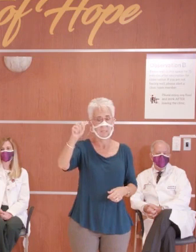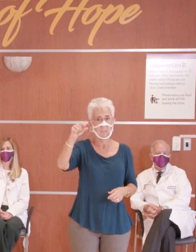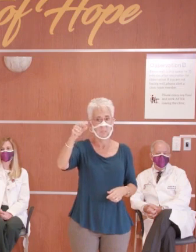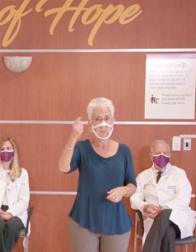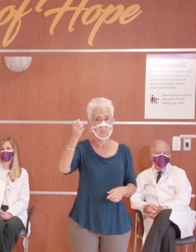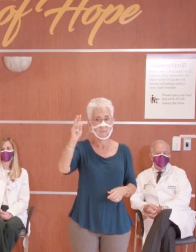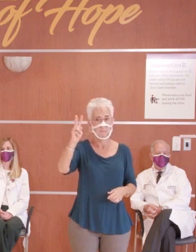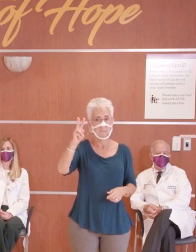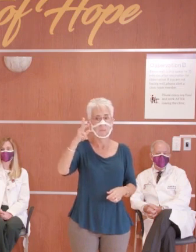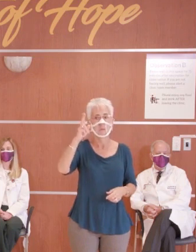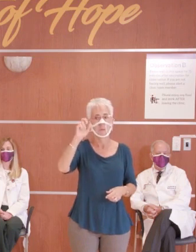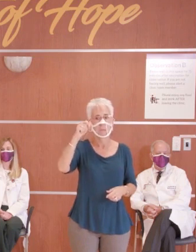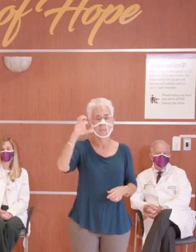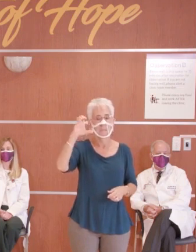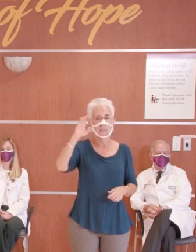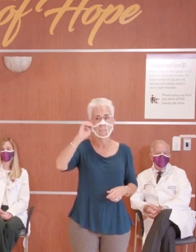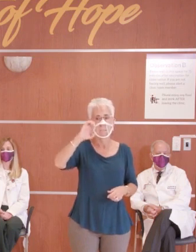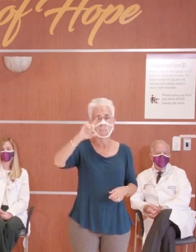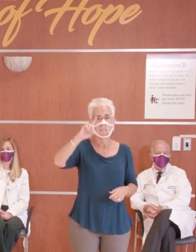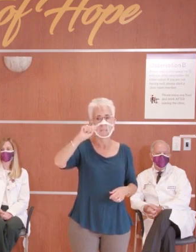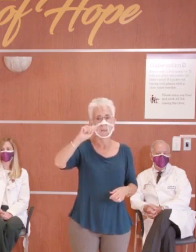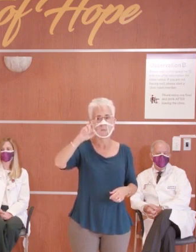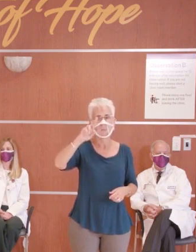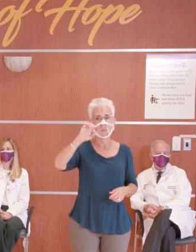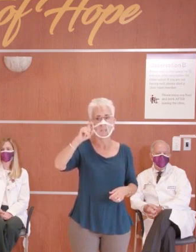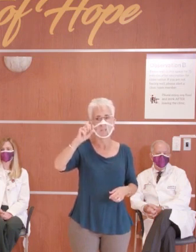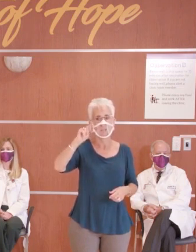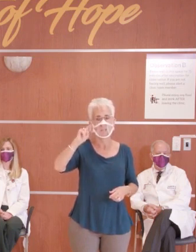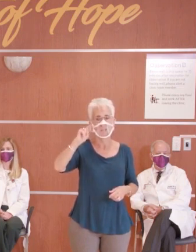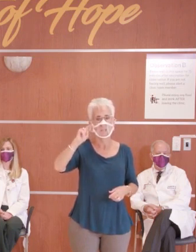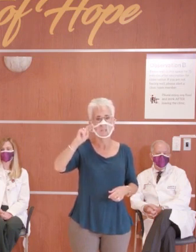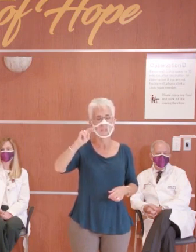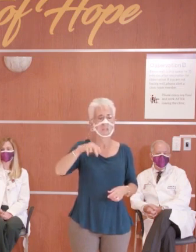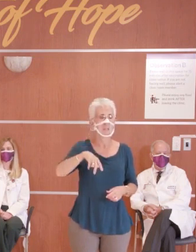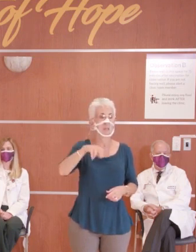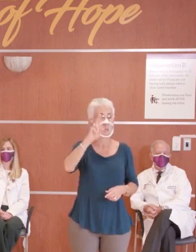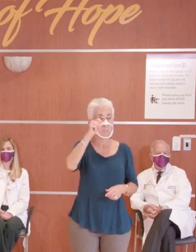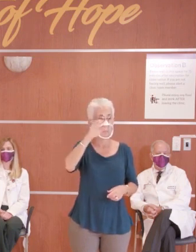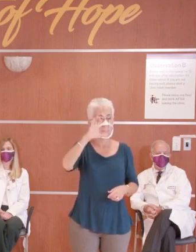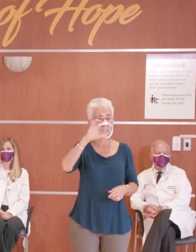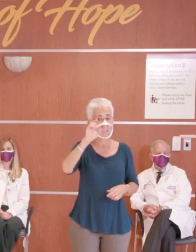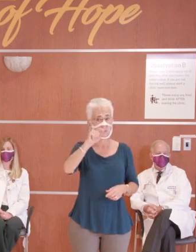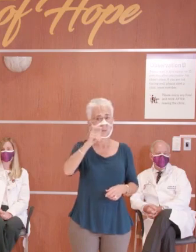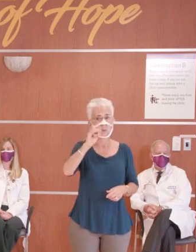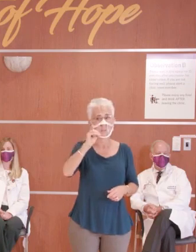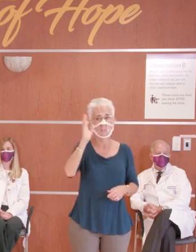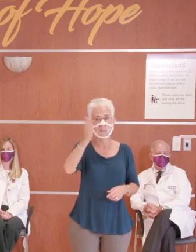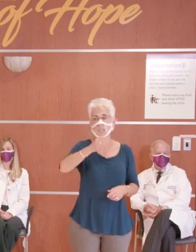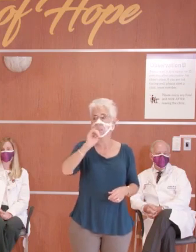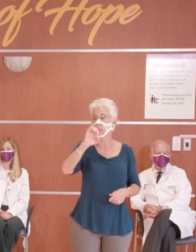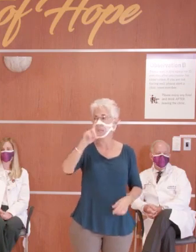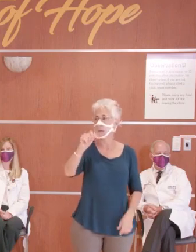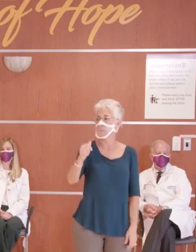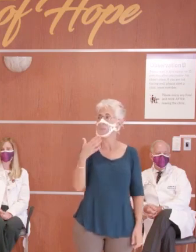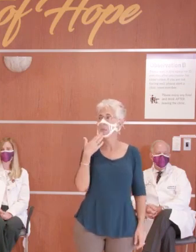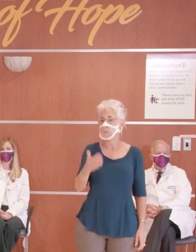ra-dh pressoffice@pa.gov or UPMC Media Relations Department at upmc.com/media. Thank you.